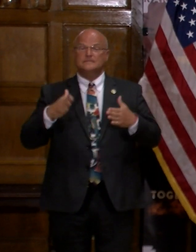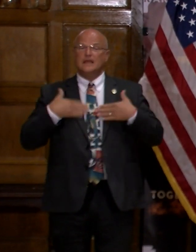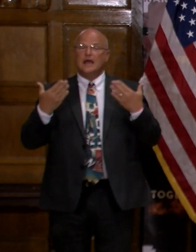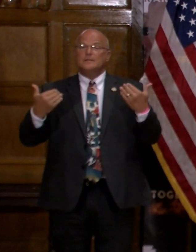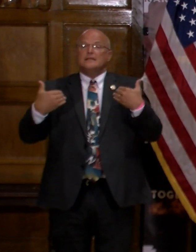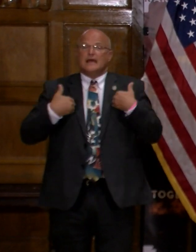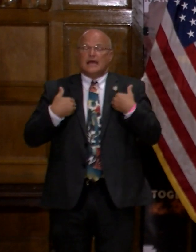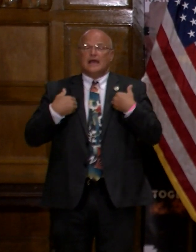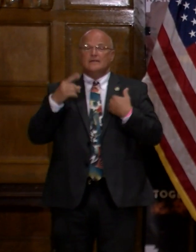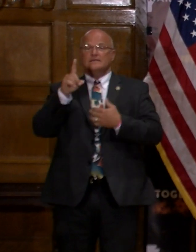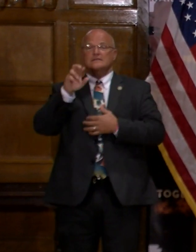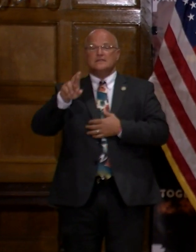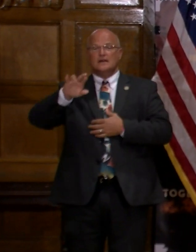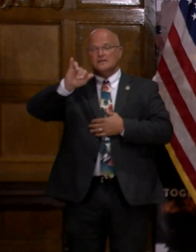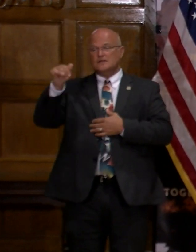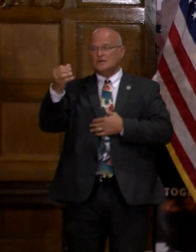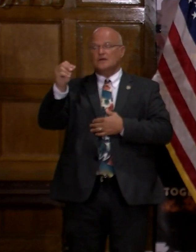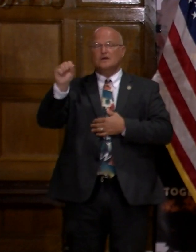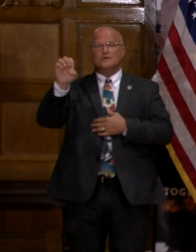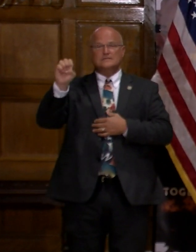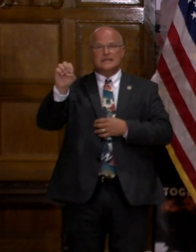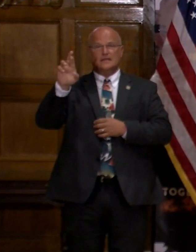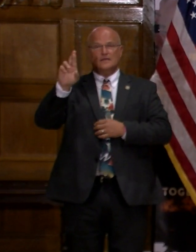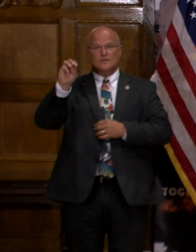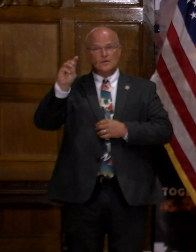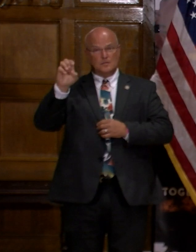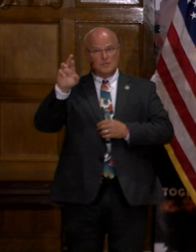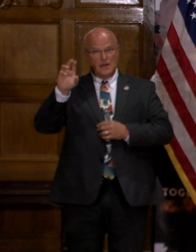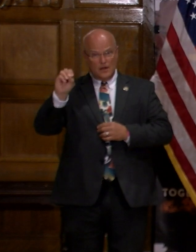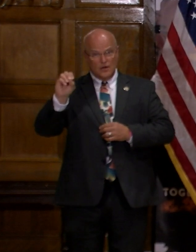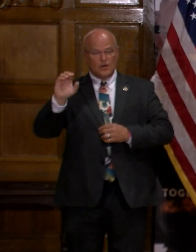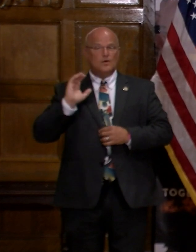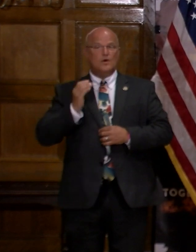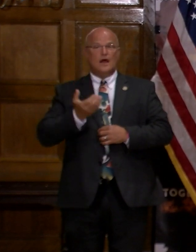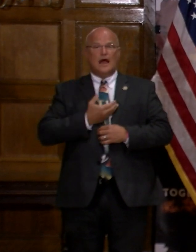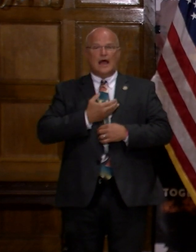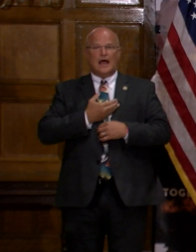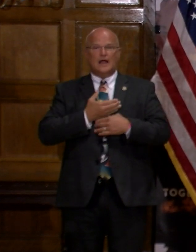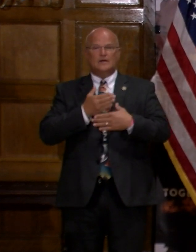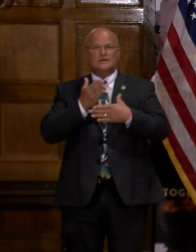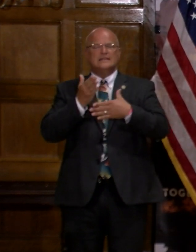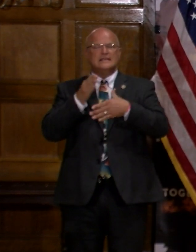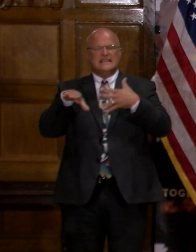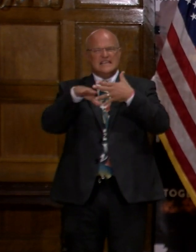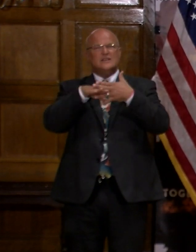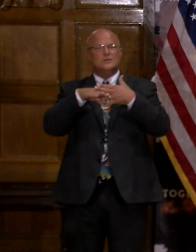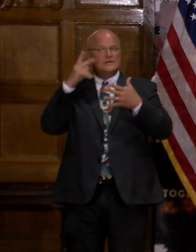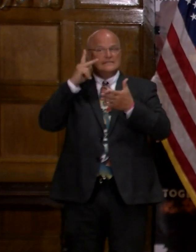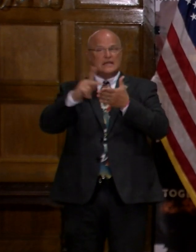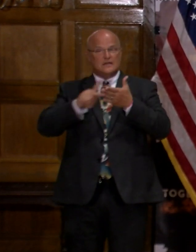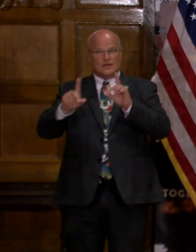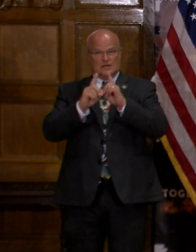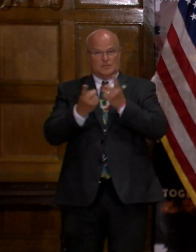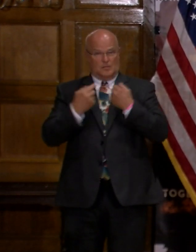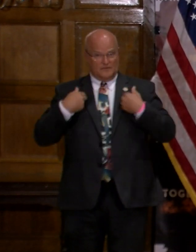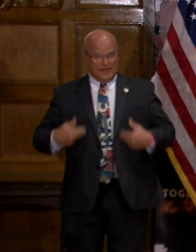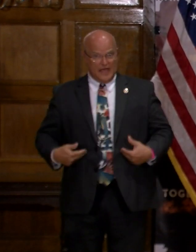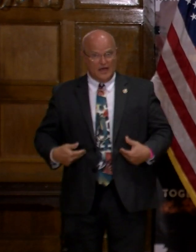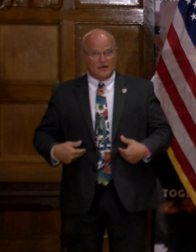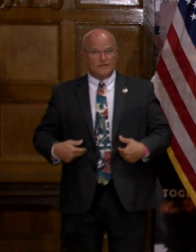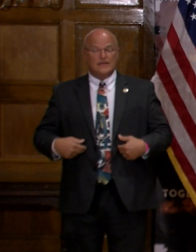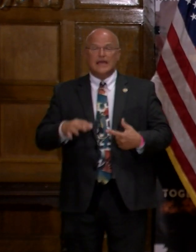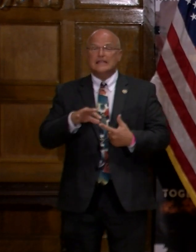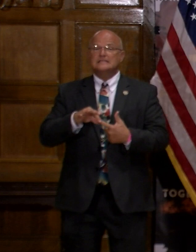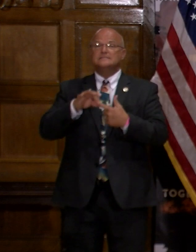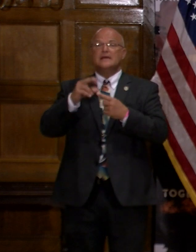joined, of course, by Dr. Jose Romero, our Interim Secretary at the Department of Health. And as